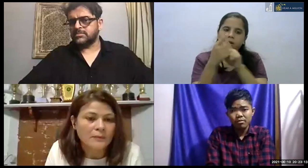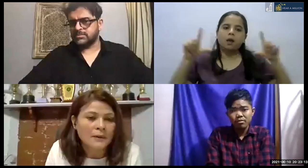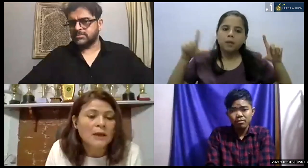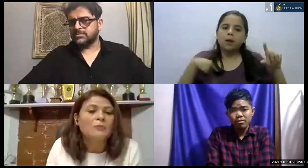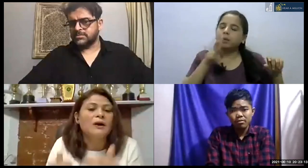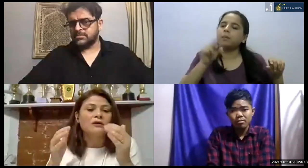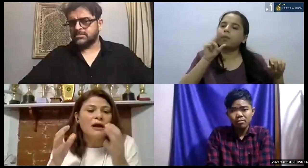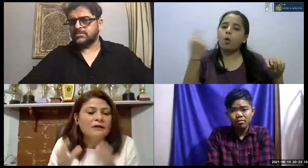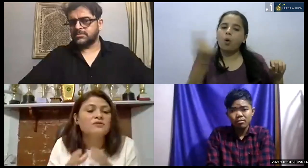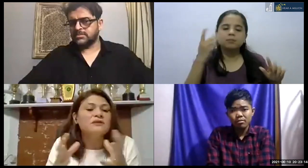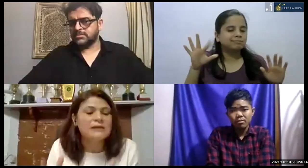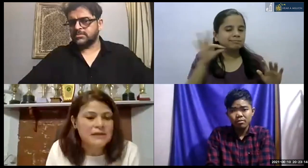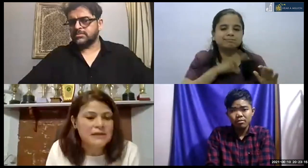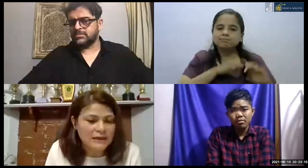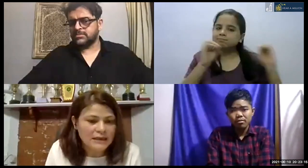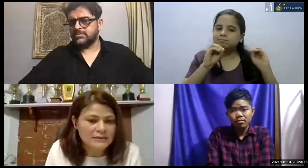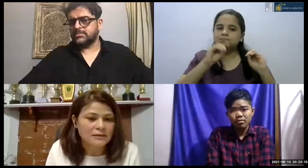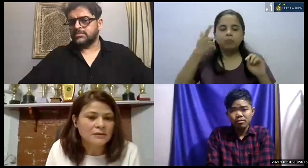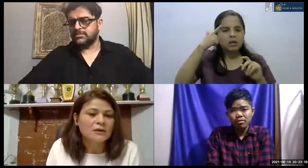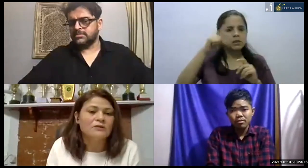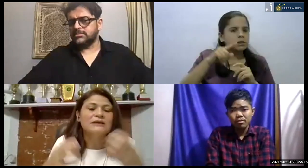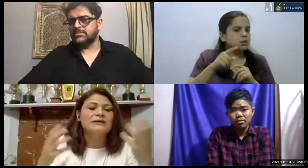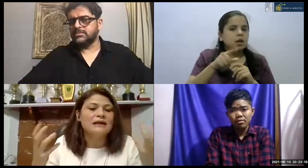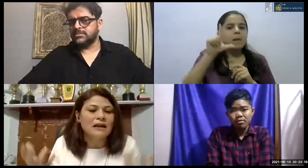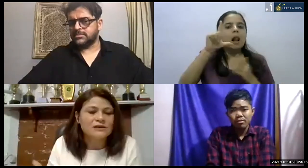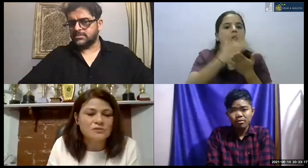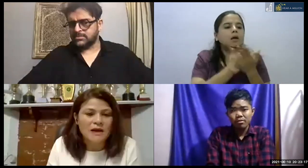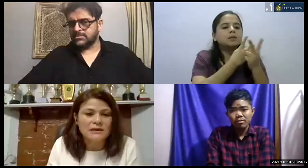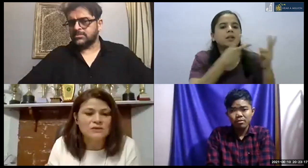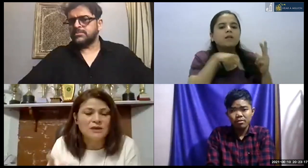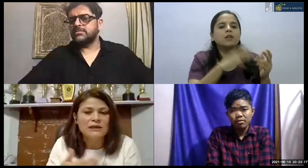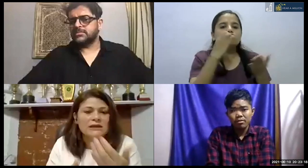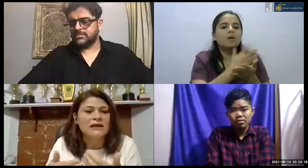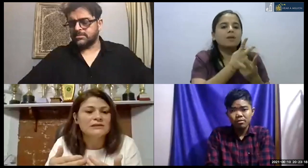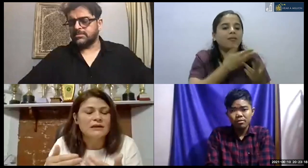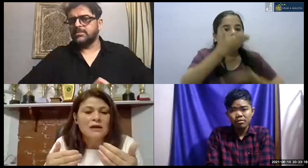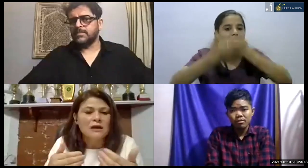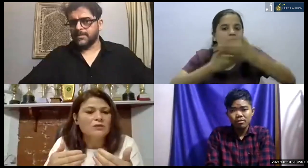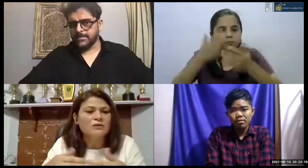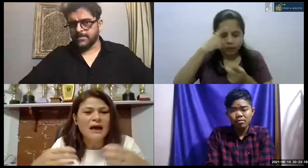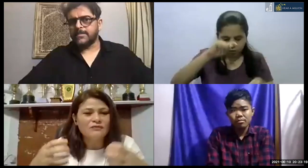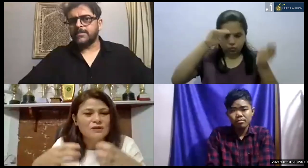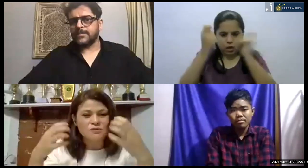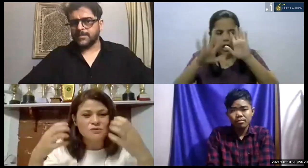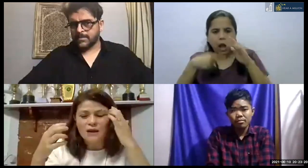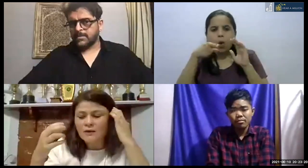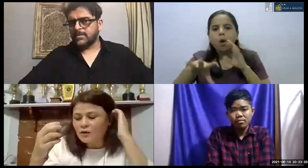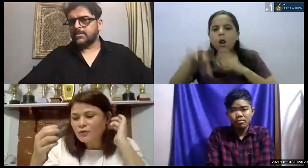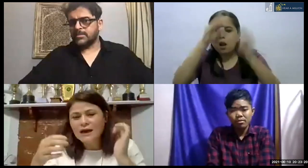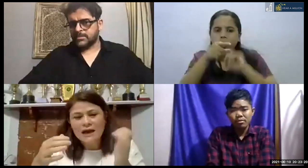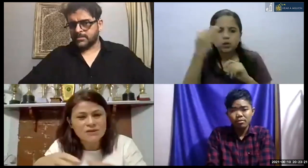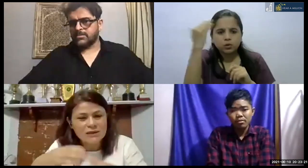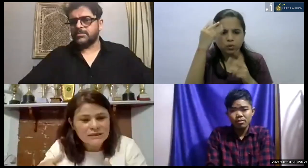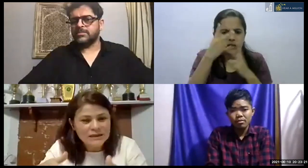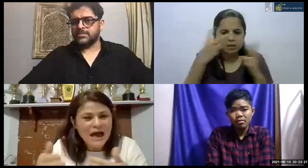time. But you have to redesign the lesson, redesign classroom management in the sense that, you have issues where you